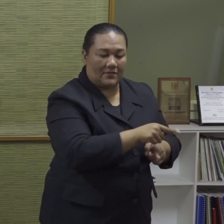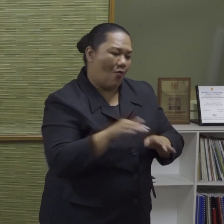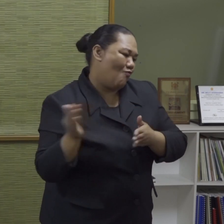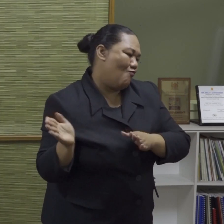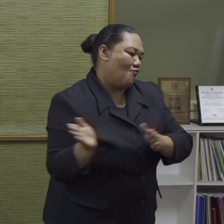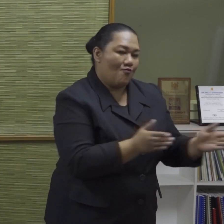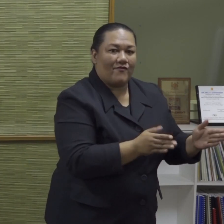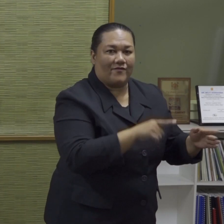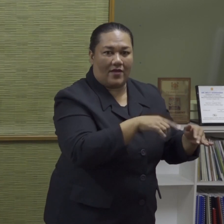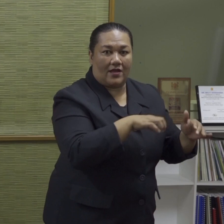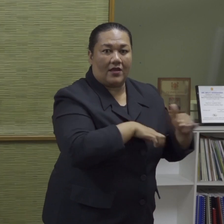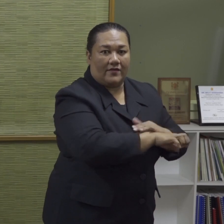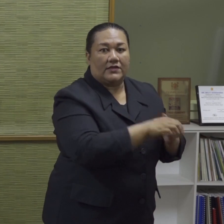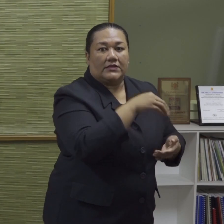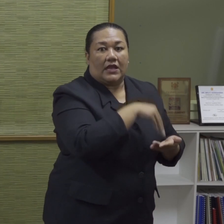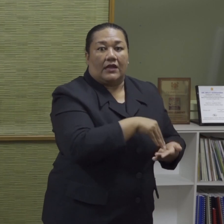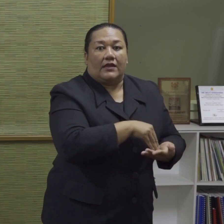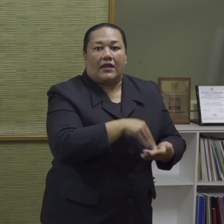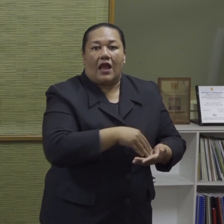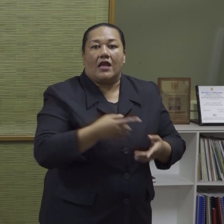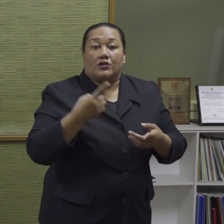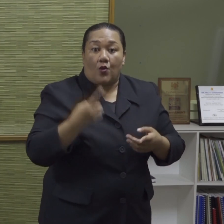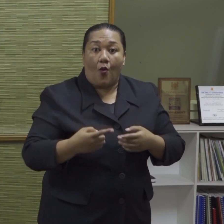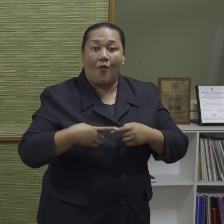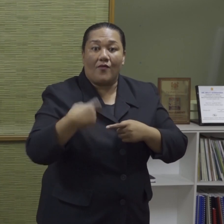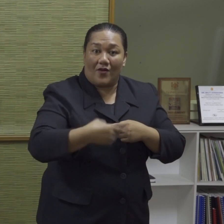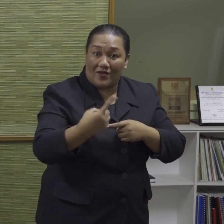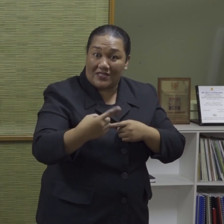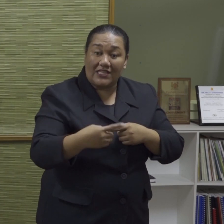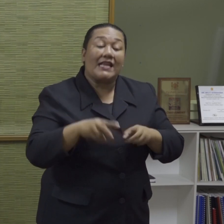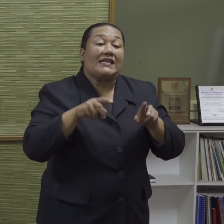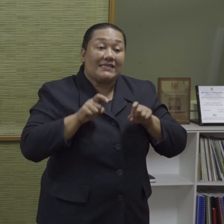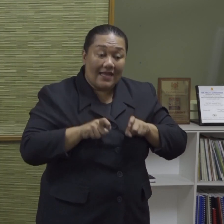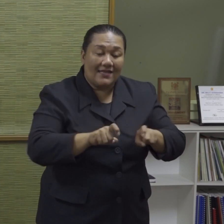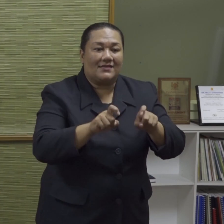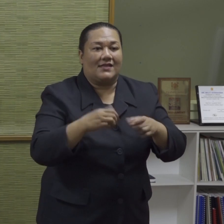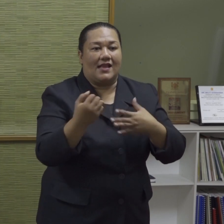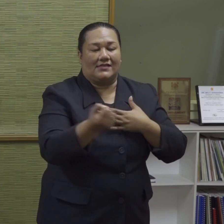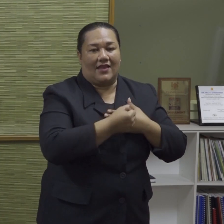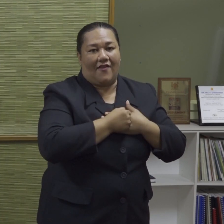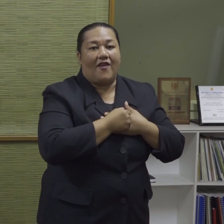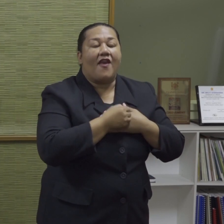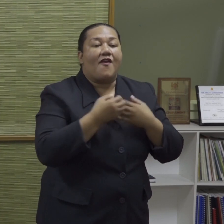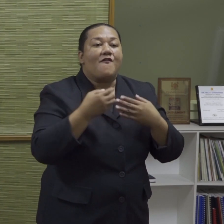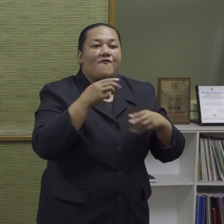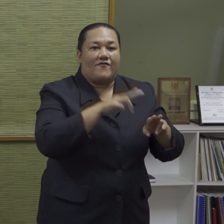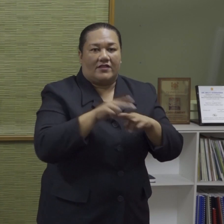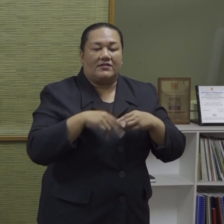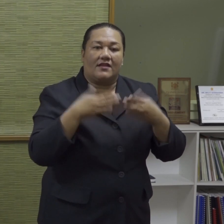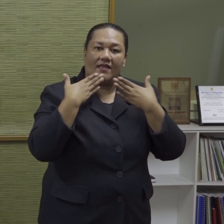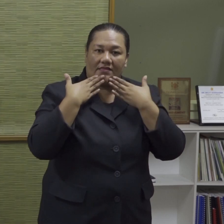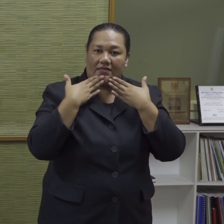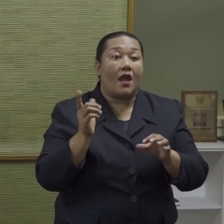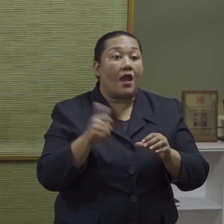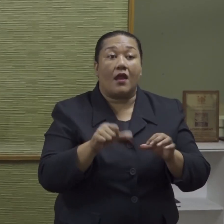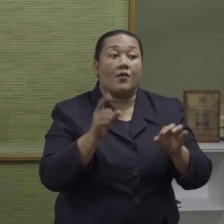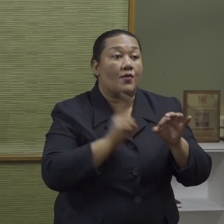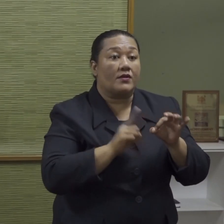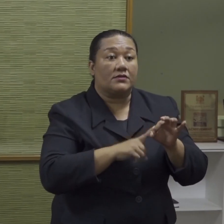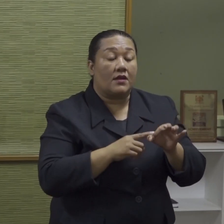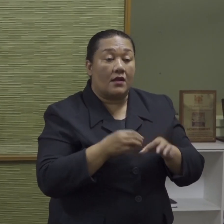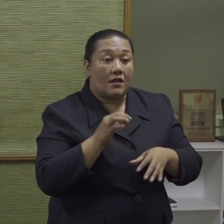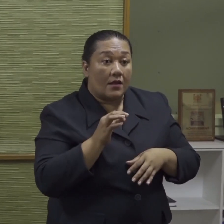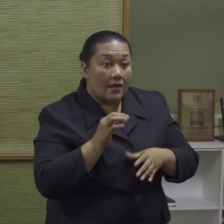will overcome this next hurdle. Vinaka, and stay safe, Fiji. If there's any questions, I'm happy to take.